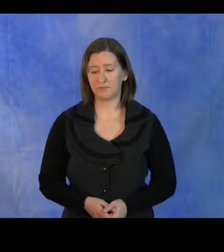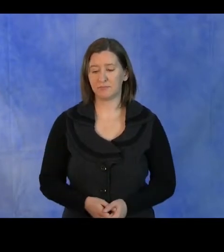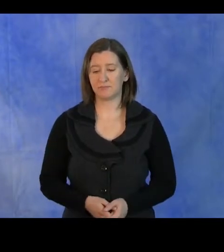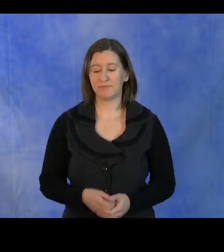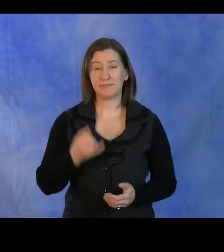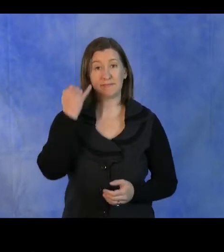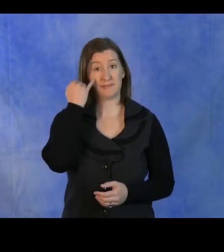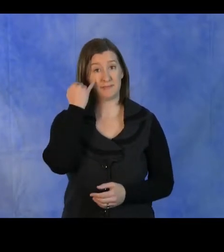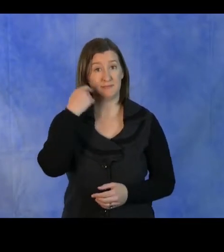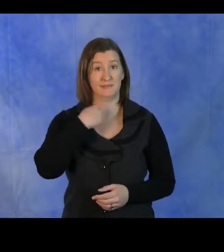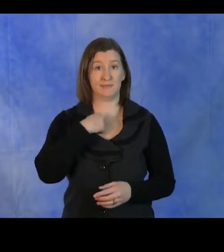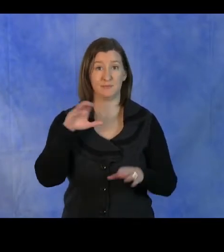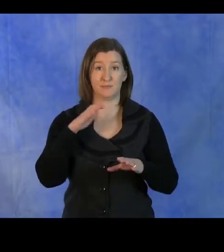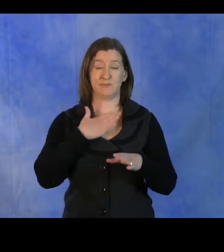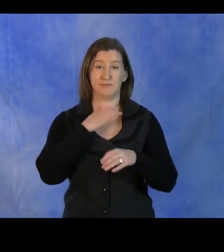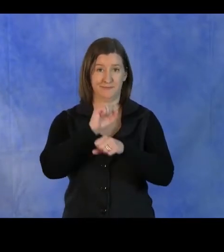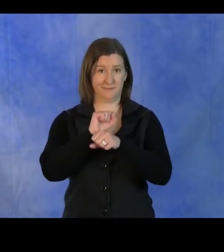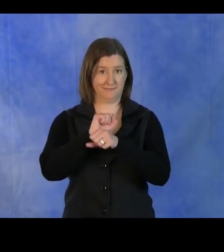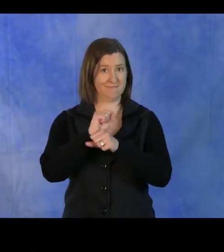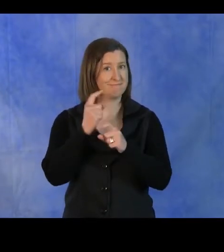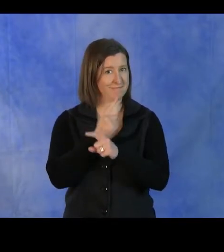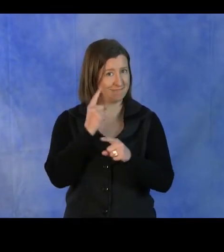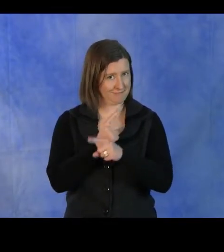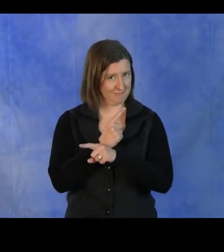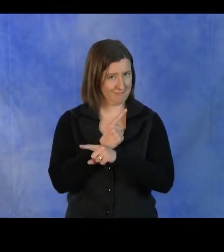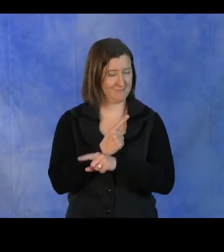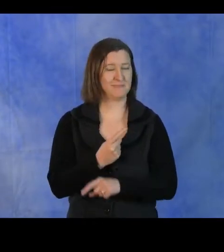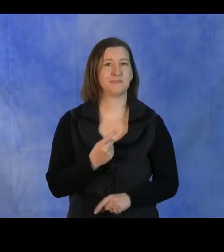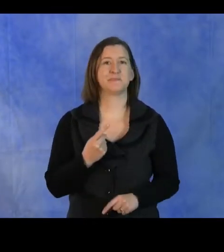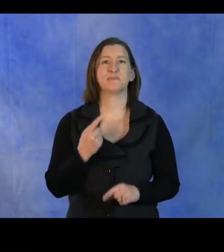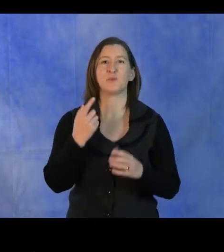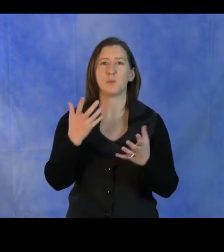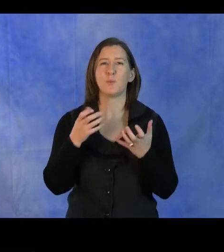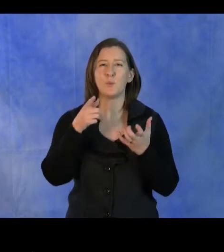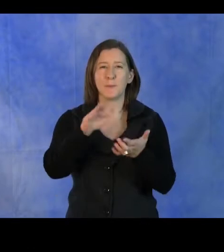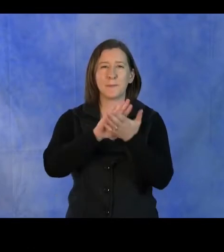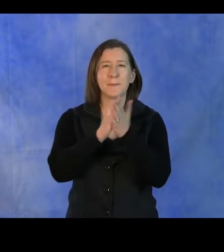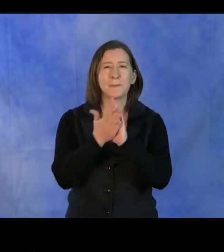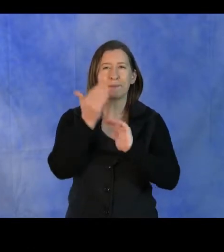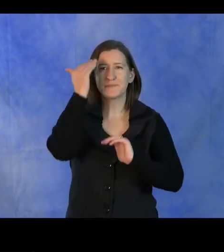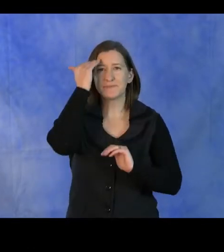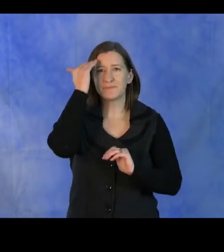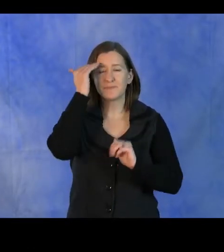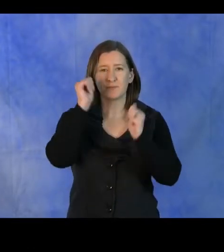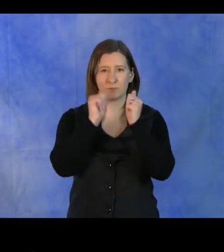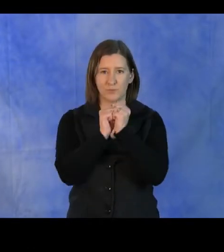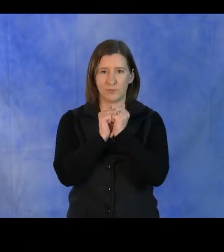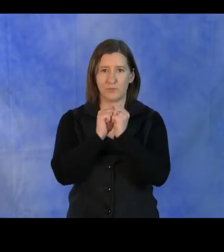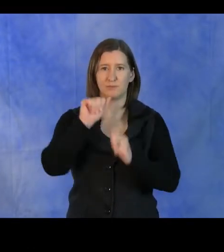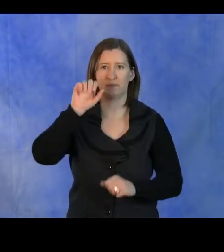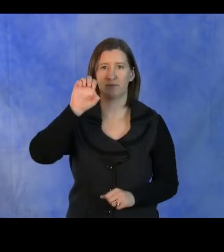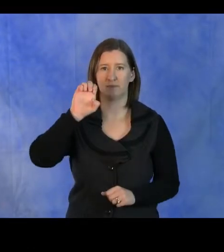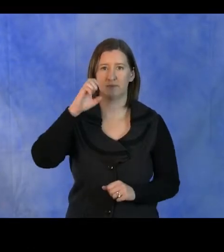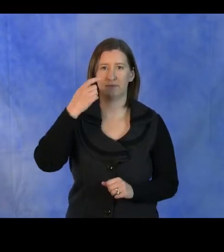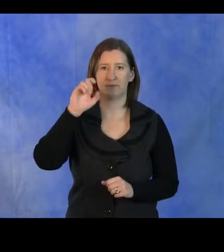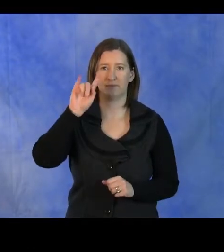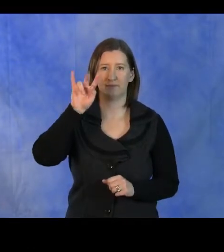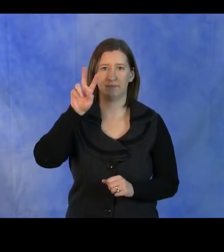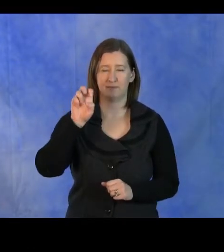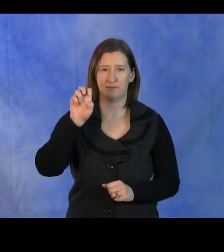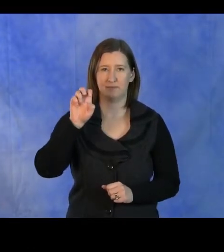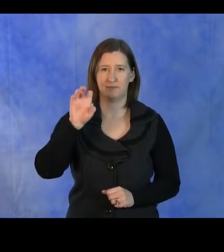So the purpose of today's presentation, if I do my job right, I want you to